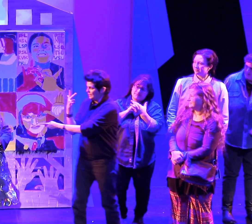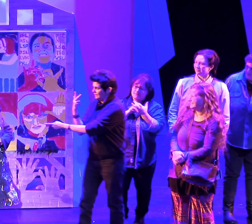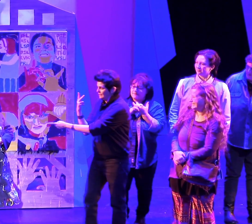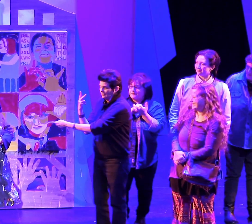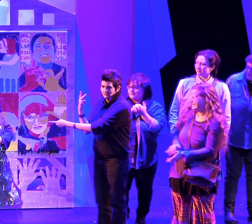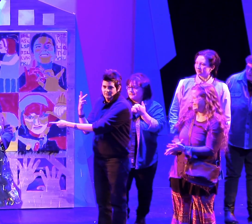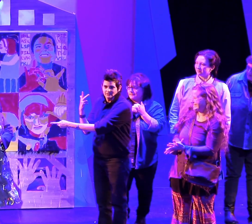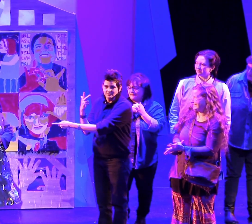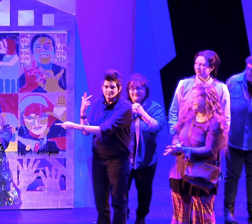We have a gift for Nancy,